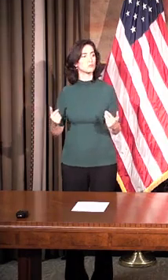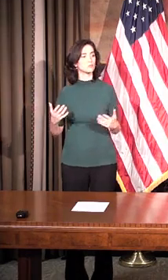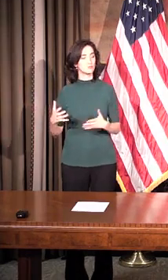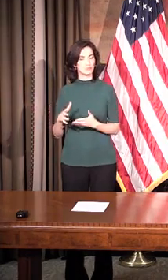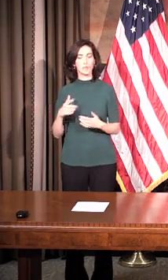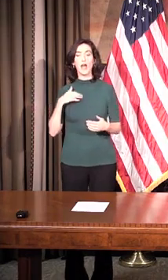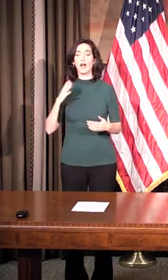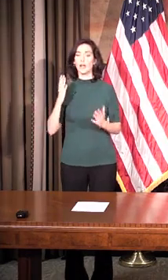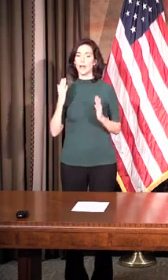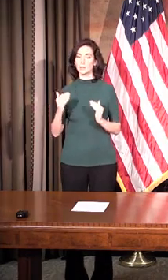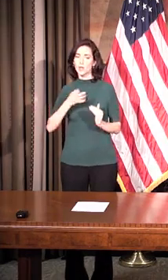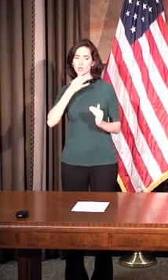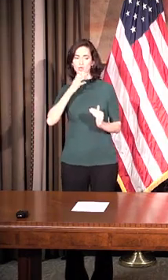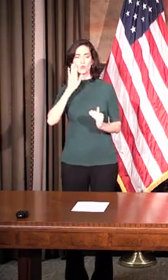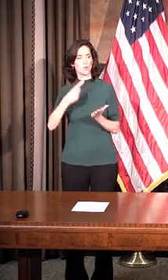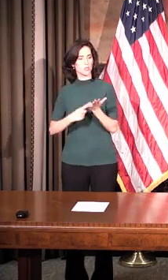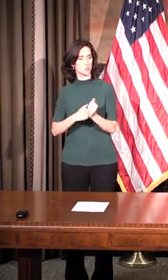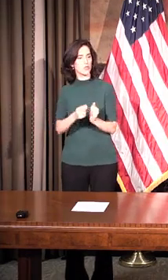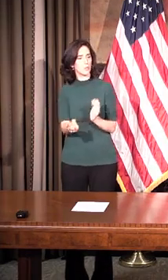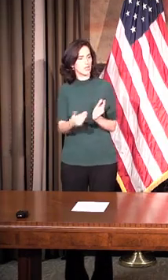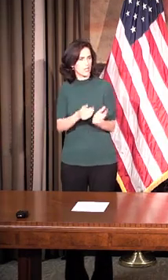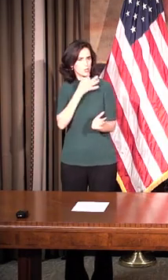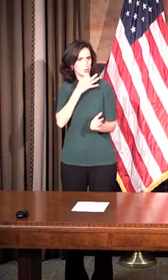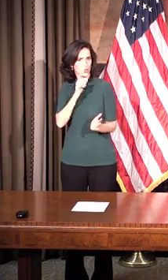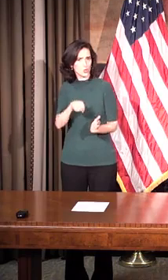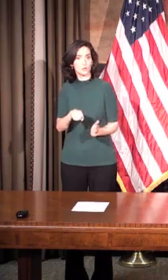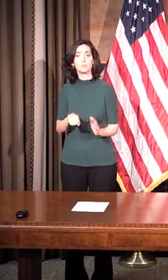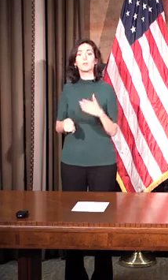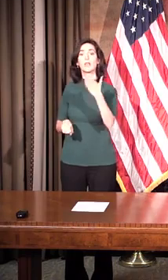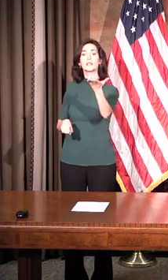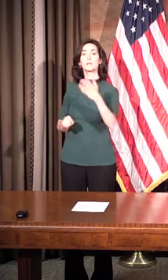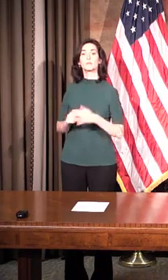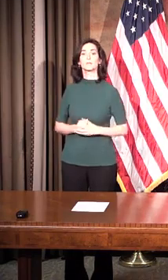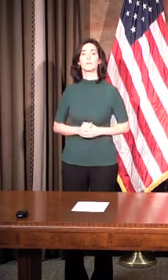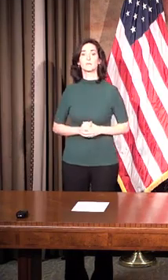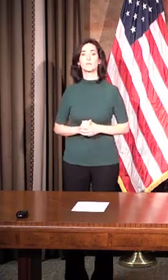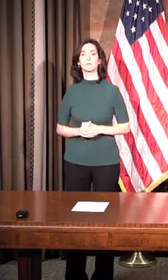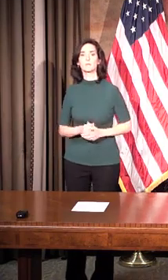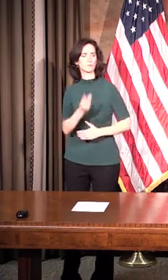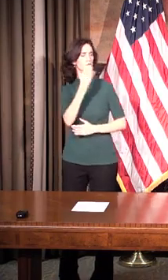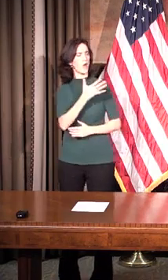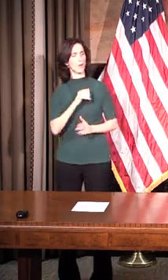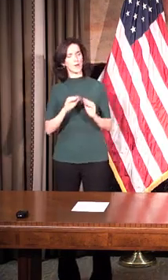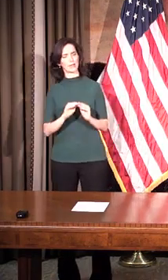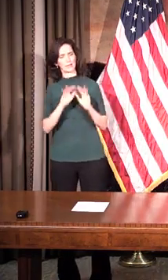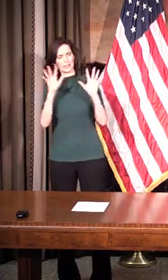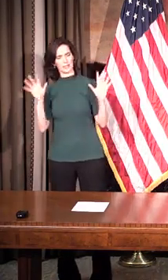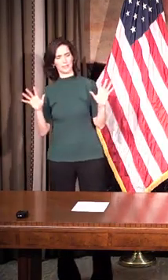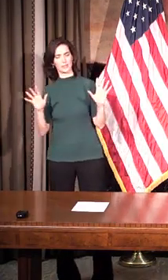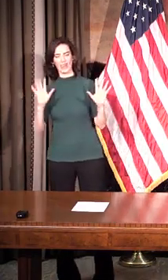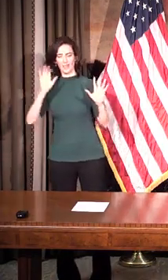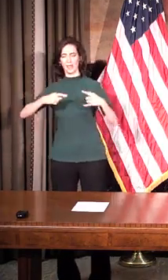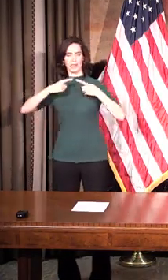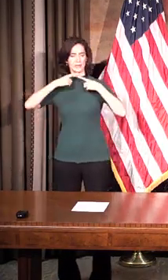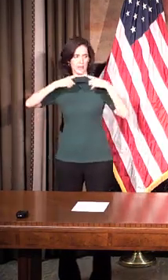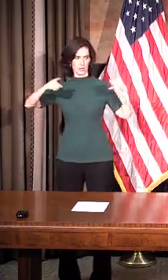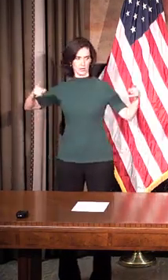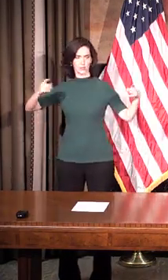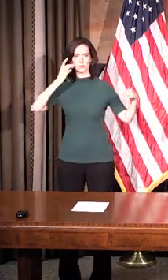again very soon about this. Yes, sir. Just to be clear on the declaration, if it would